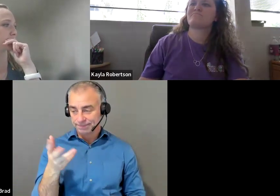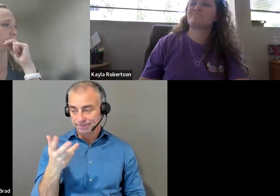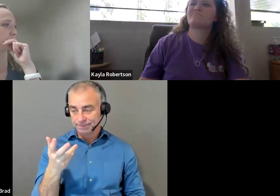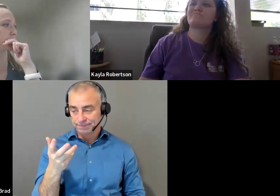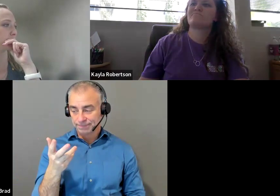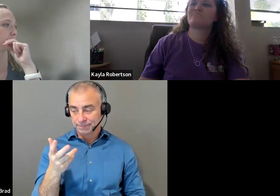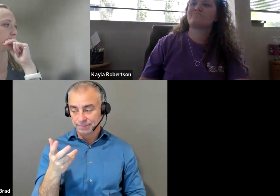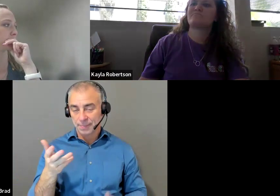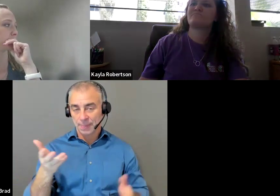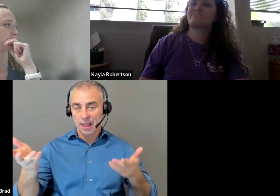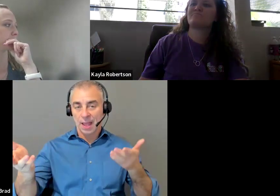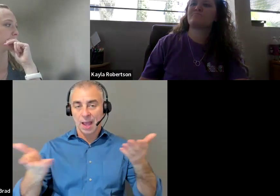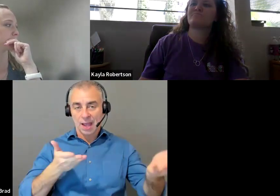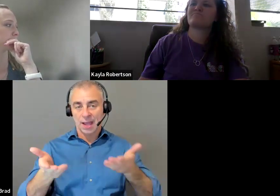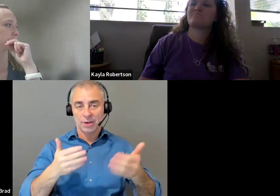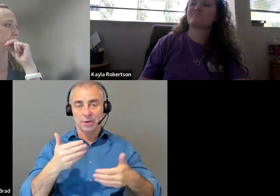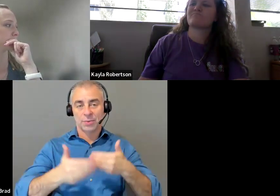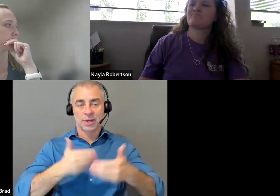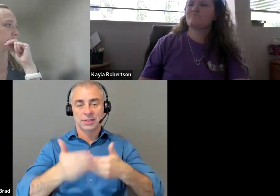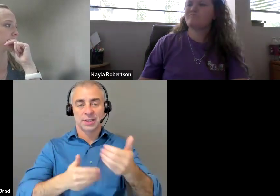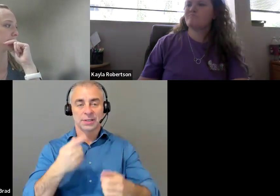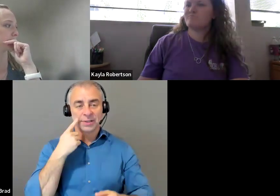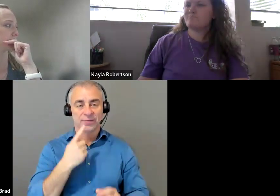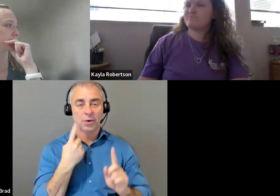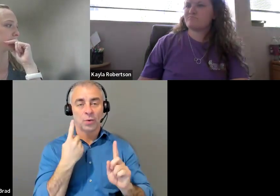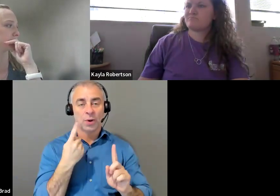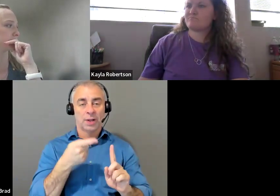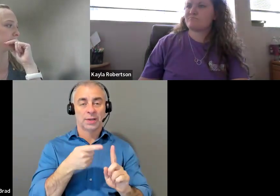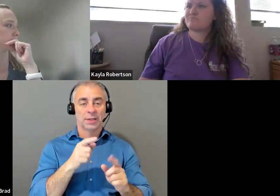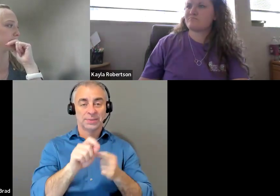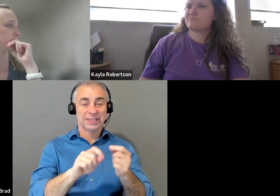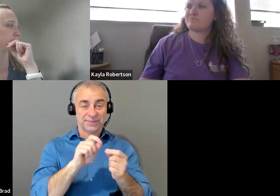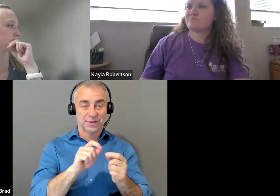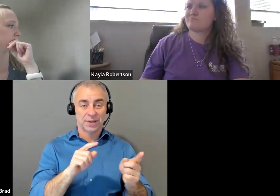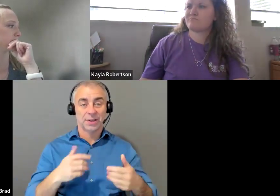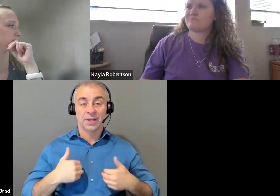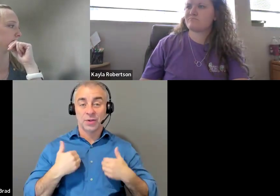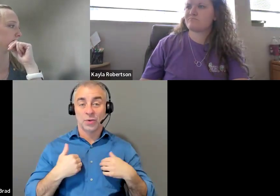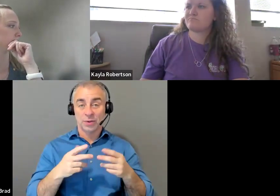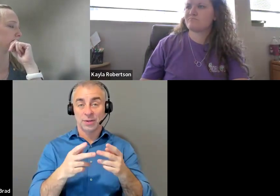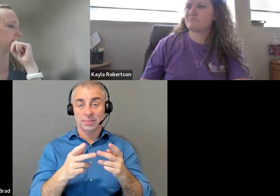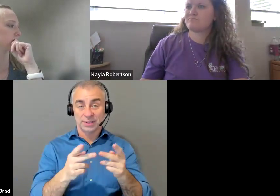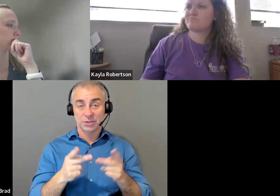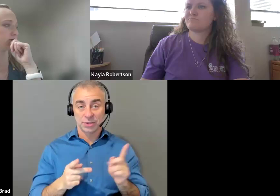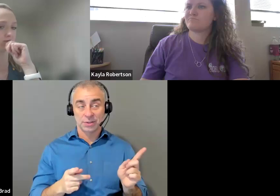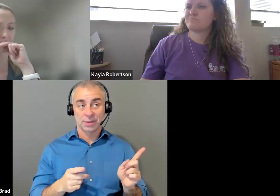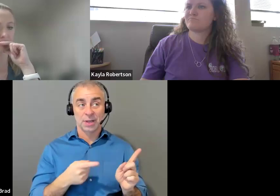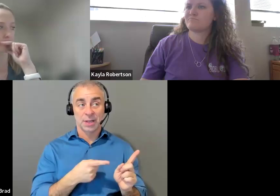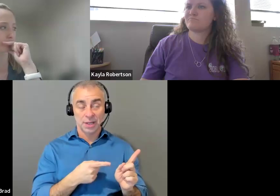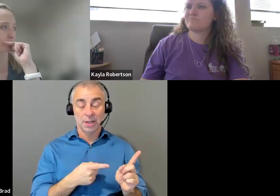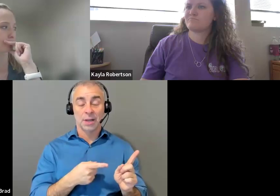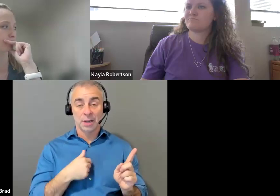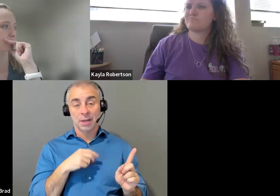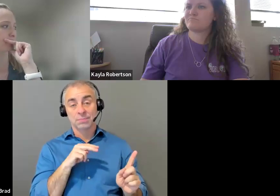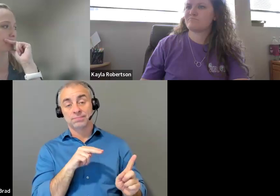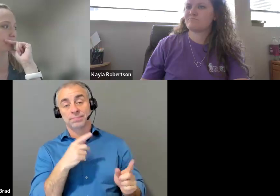a hiring process for one specifically for the youth position. It was really